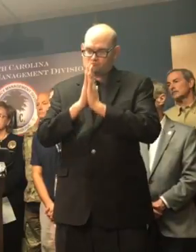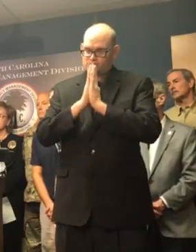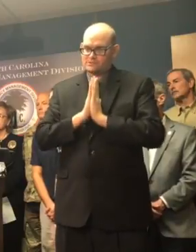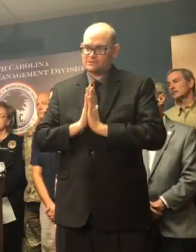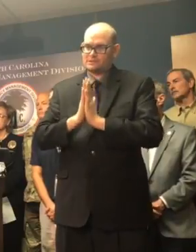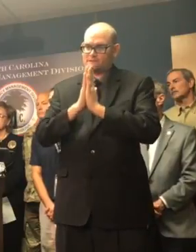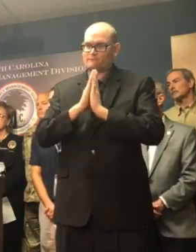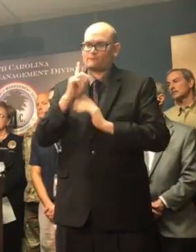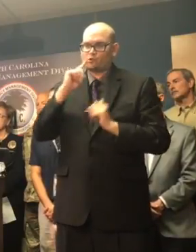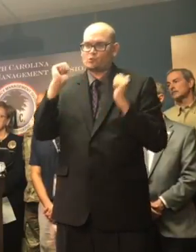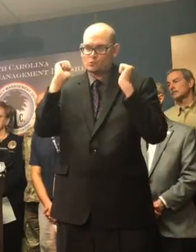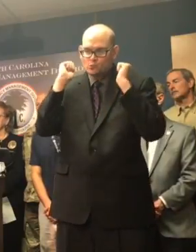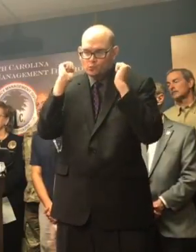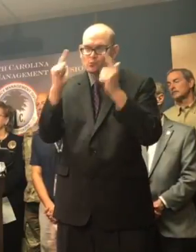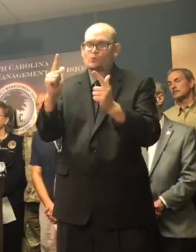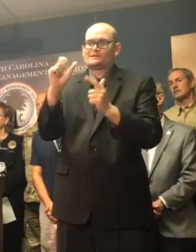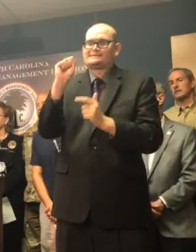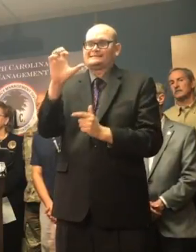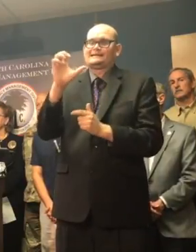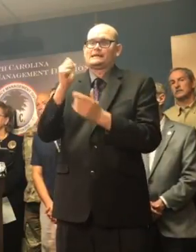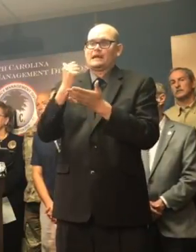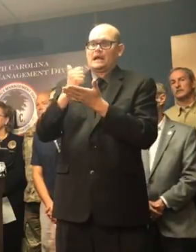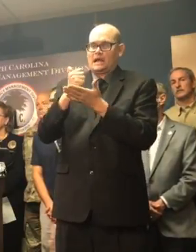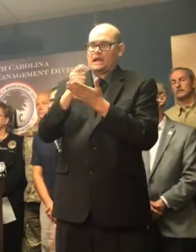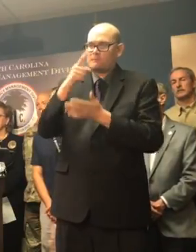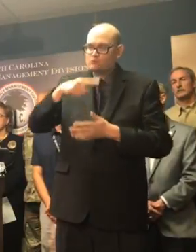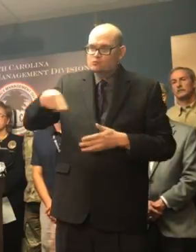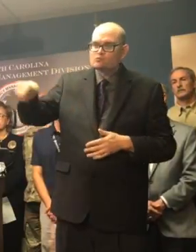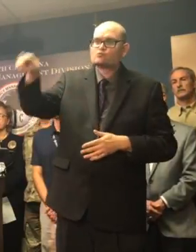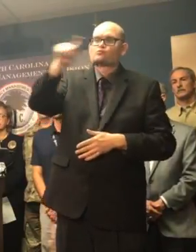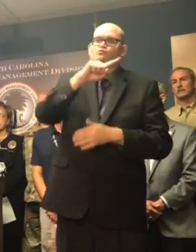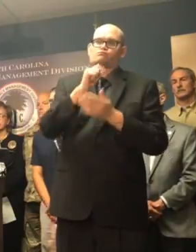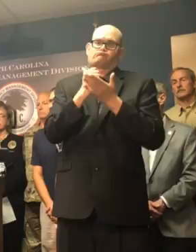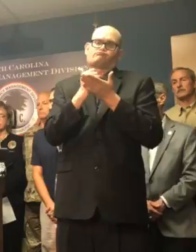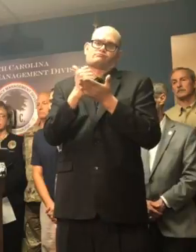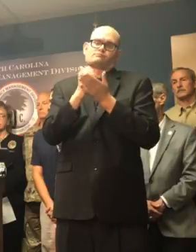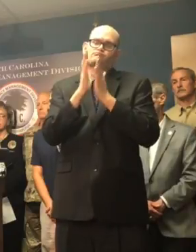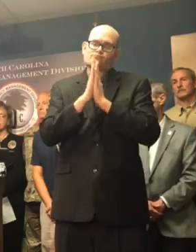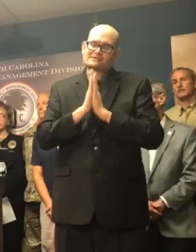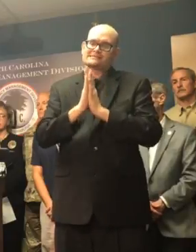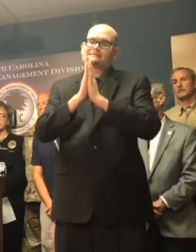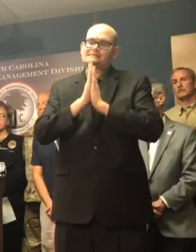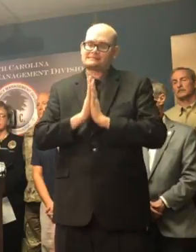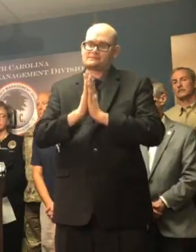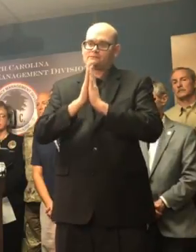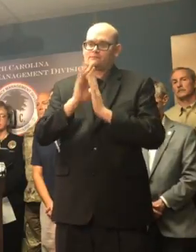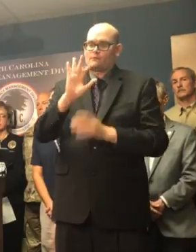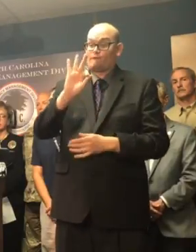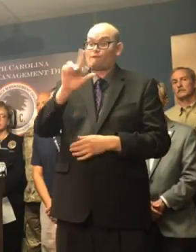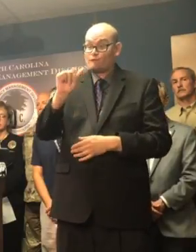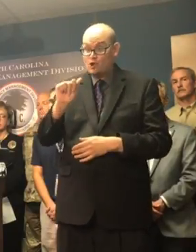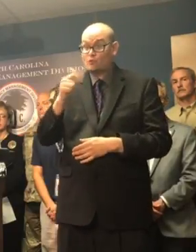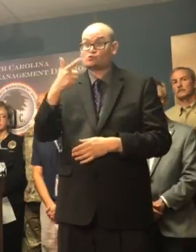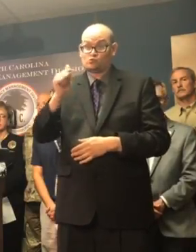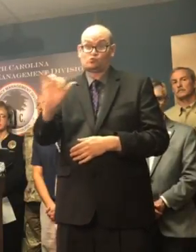to help us help you, and we're praying for certainly our friends in Florida and Georgia who are going through a hard